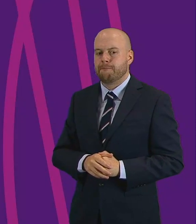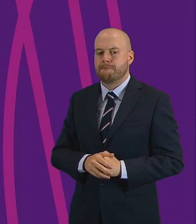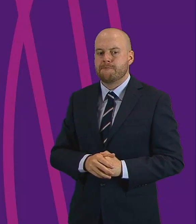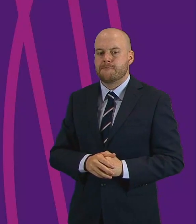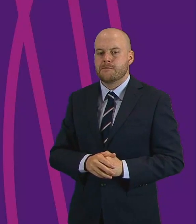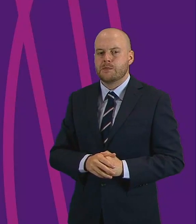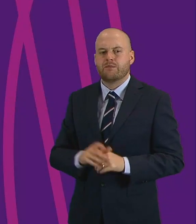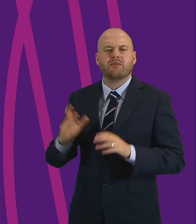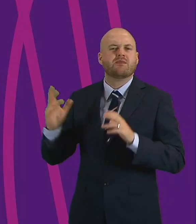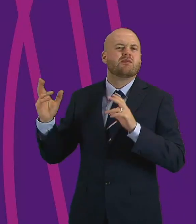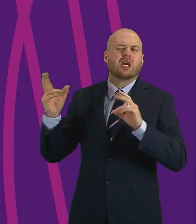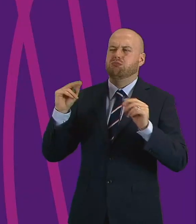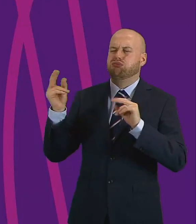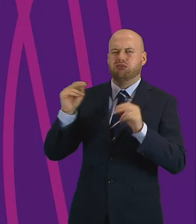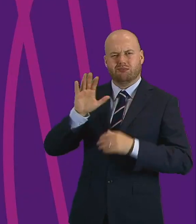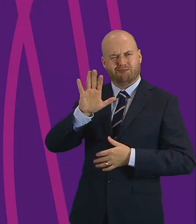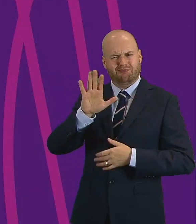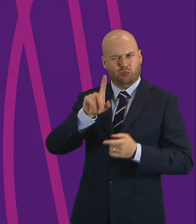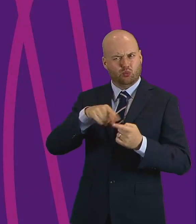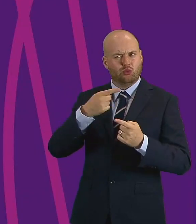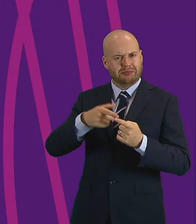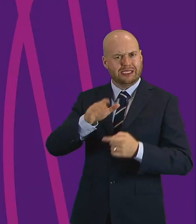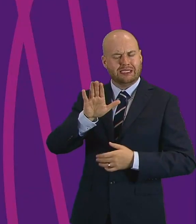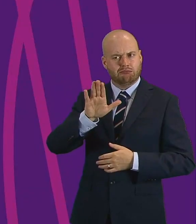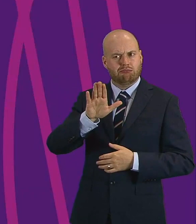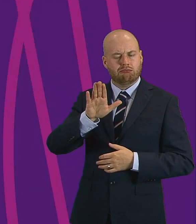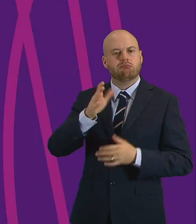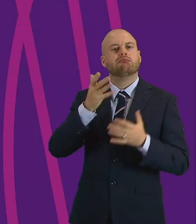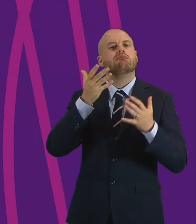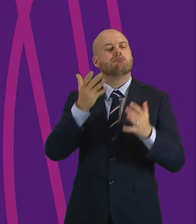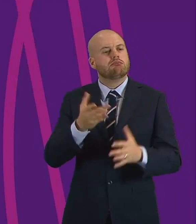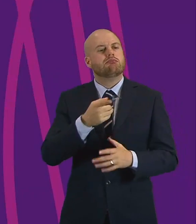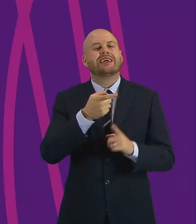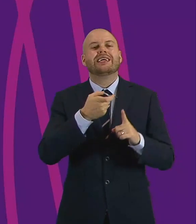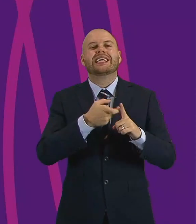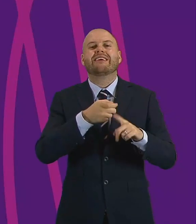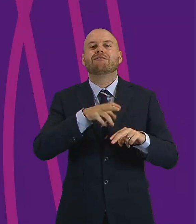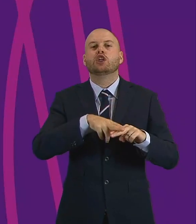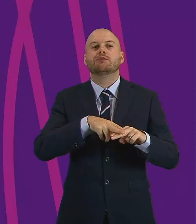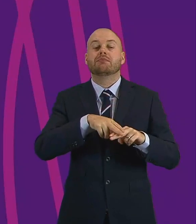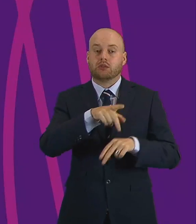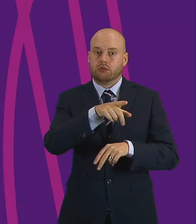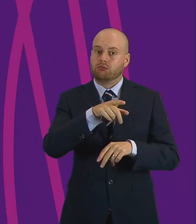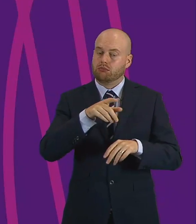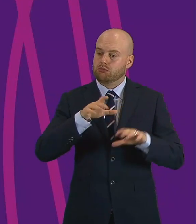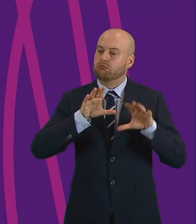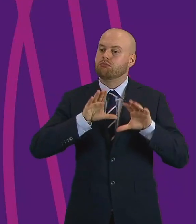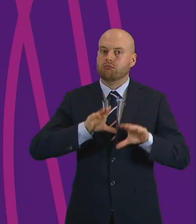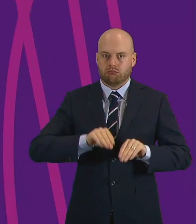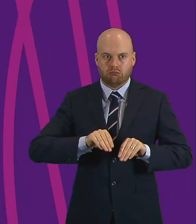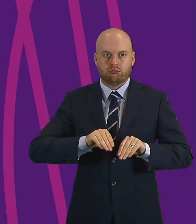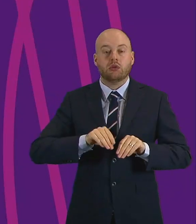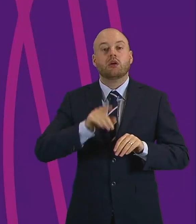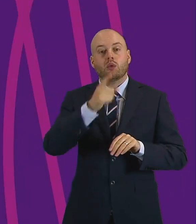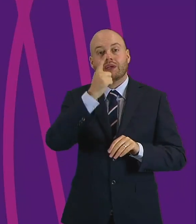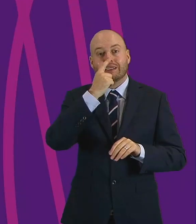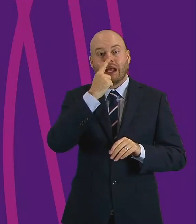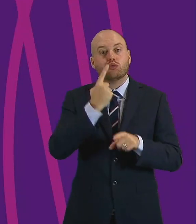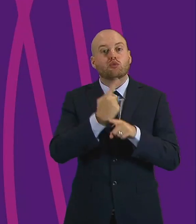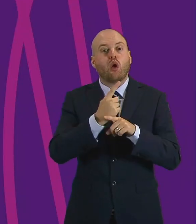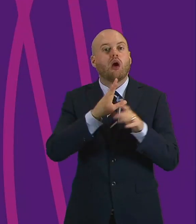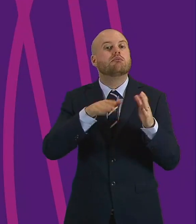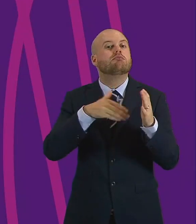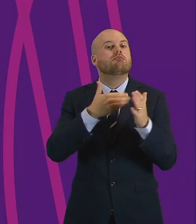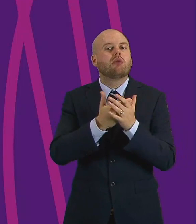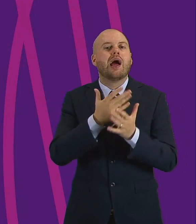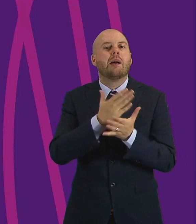excuse me, please. Thank you very much. Now call Kate Forbes to close this debate. If you take us up to 5:30, please, that's about 6